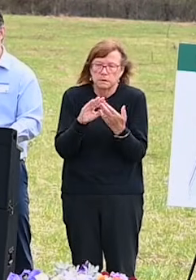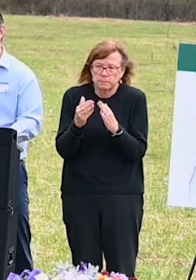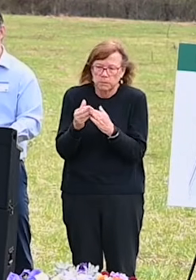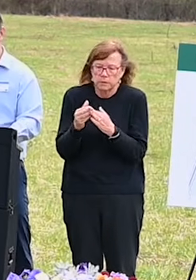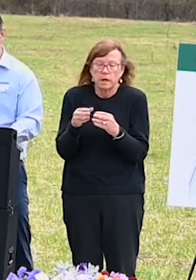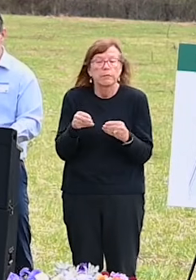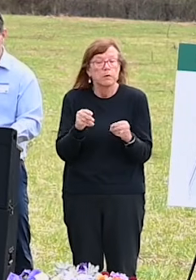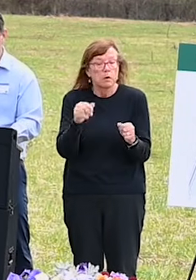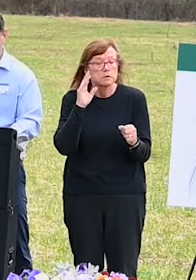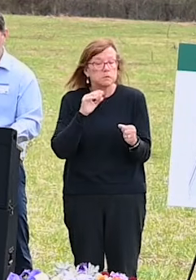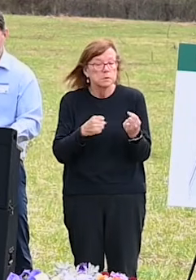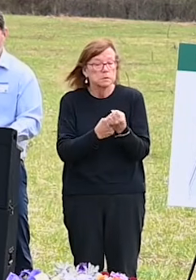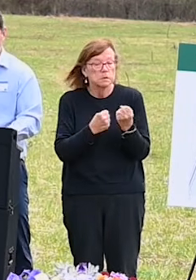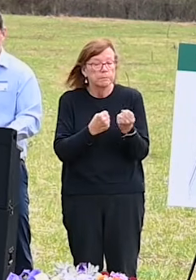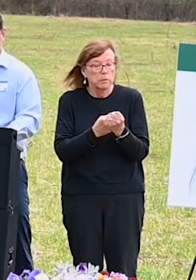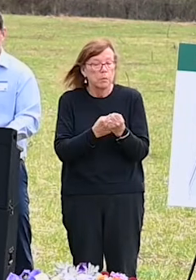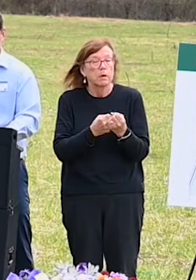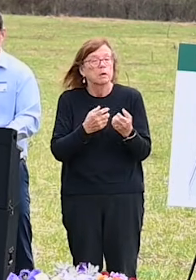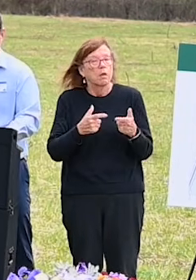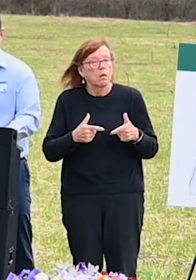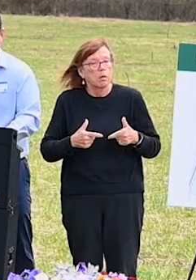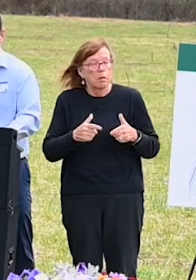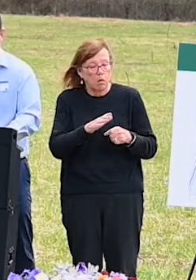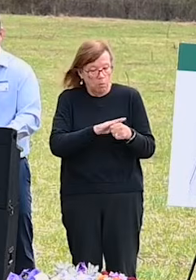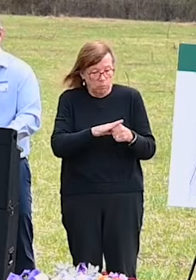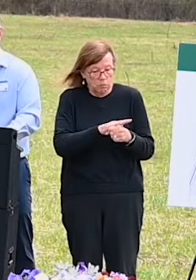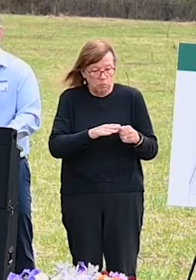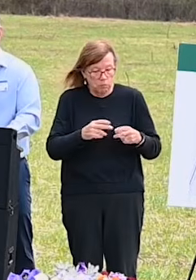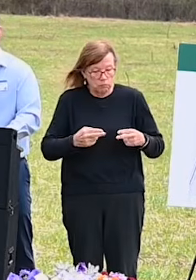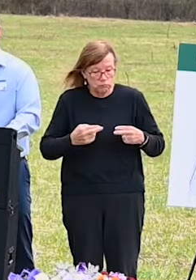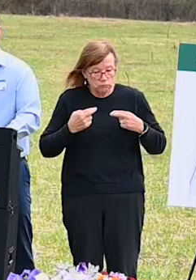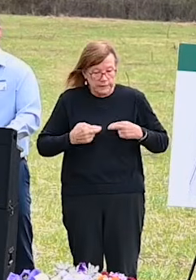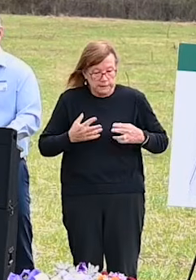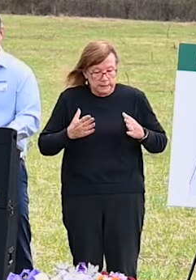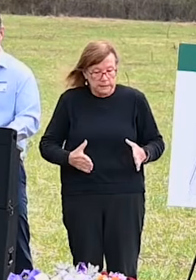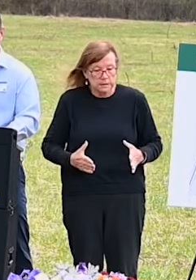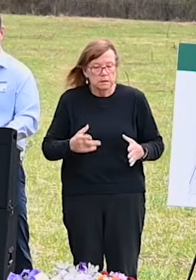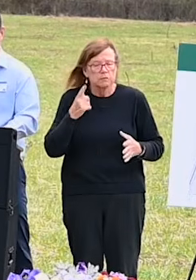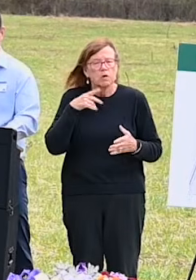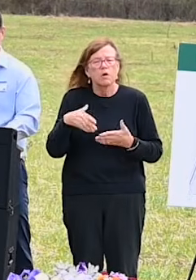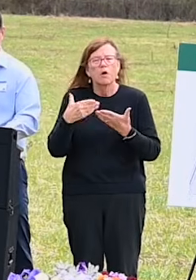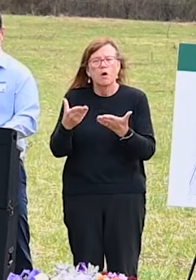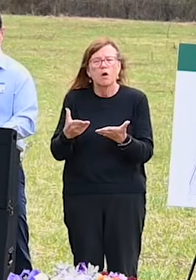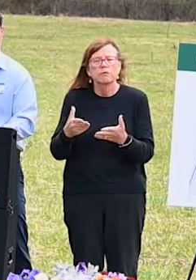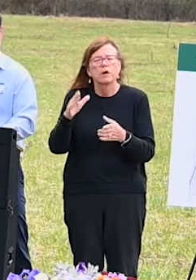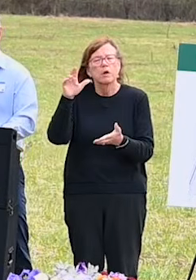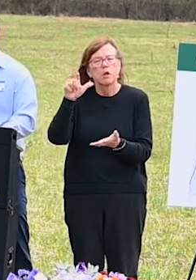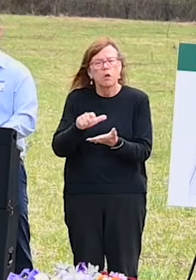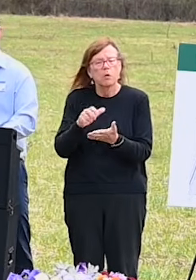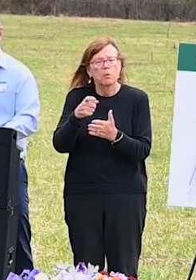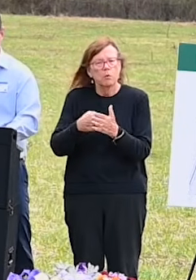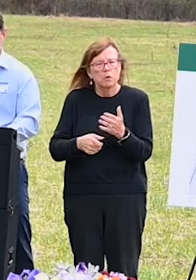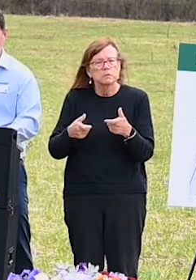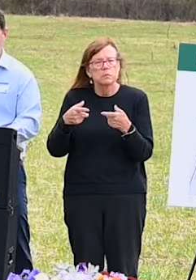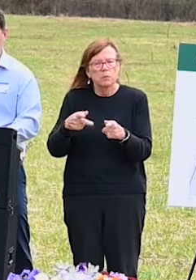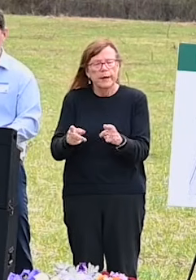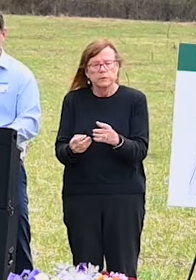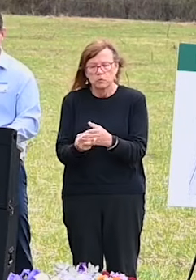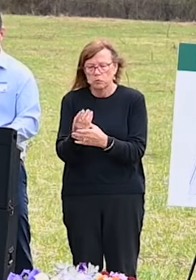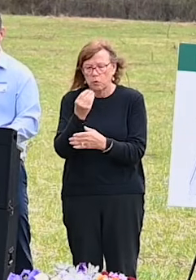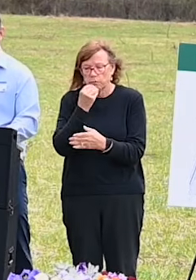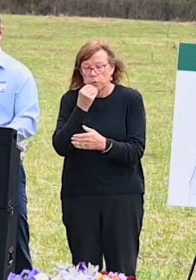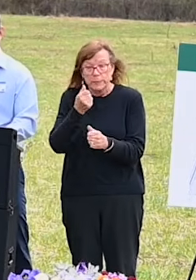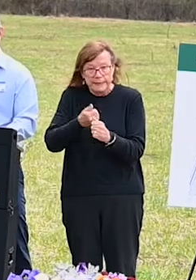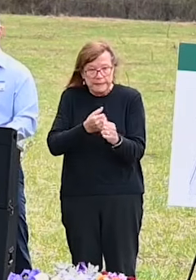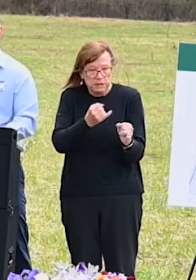of local residents by offering a self-sufficient, low-cost way to grow fresh, healthy food chosen and cultivated by each individual